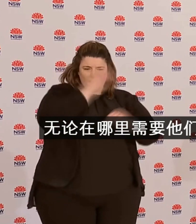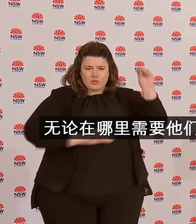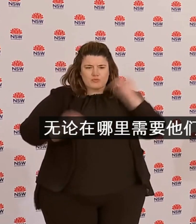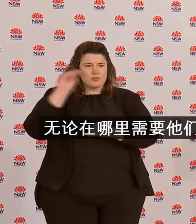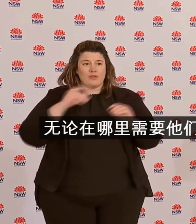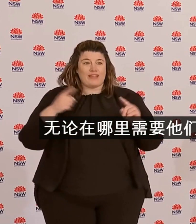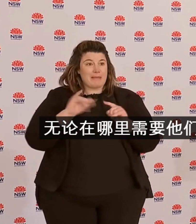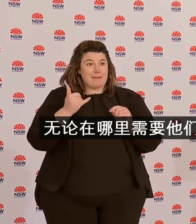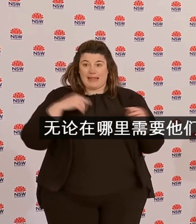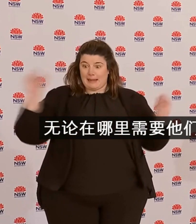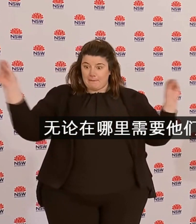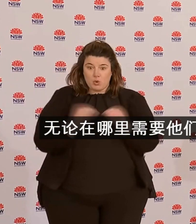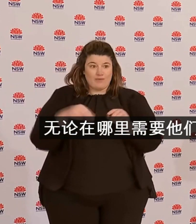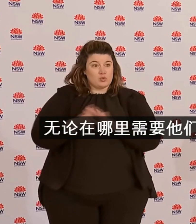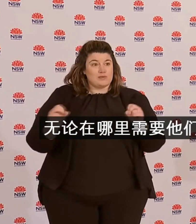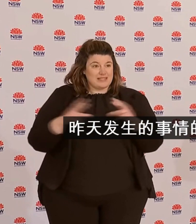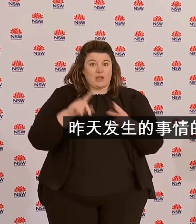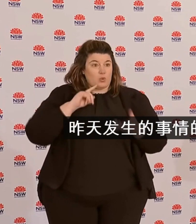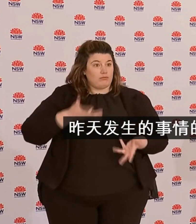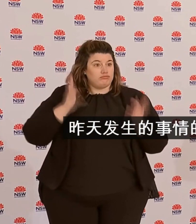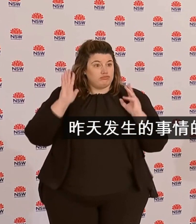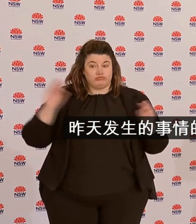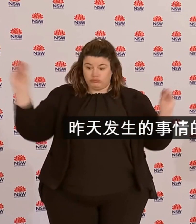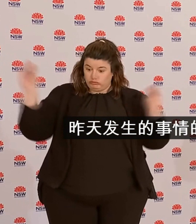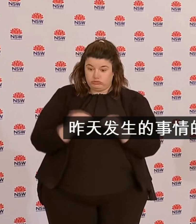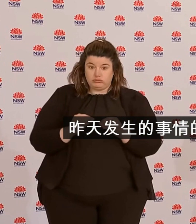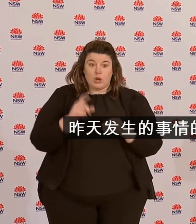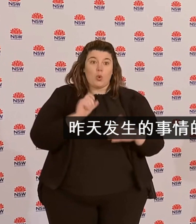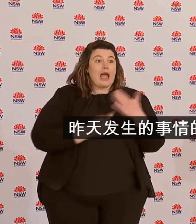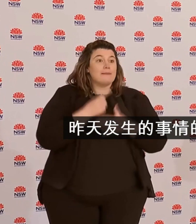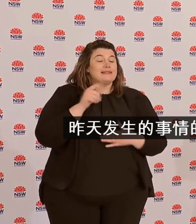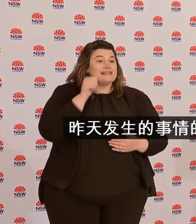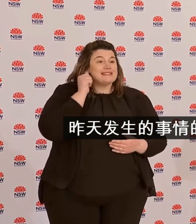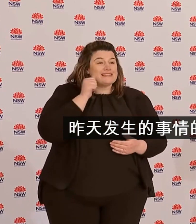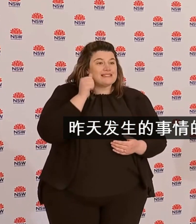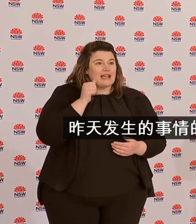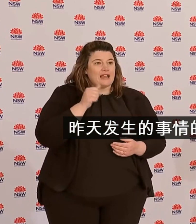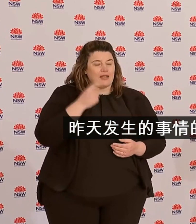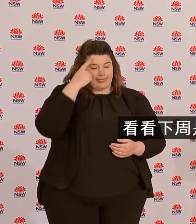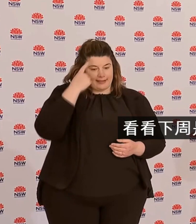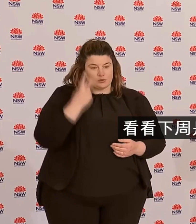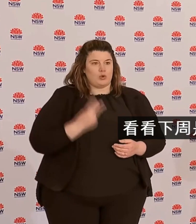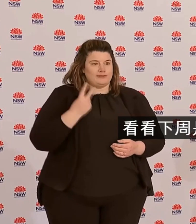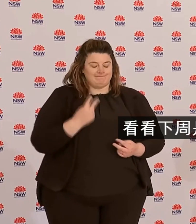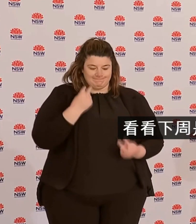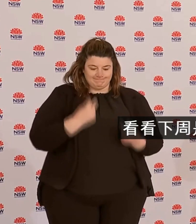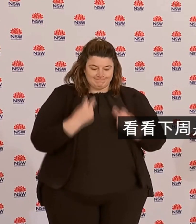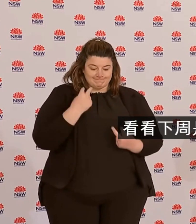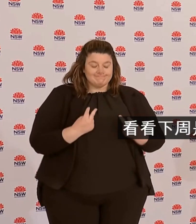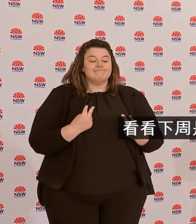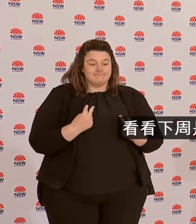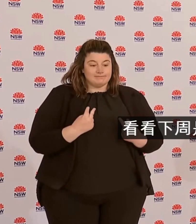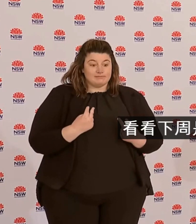needed. We would simply say to people that on the back of what occurred yesterday, have a good hard look at yourself and just see whether